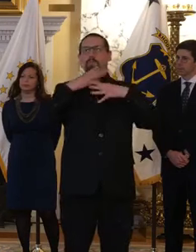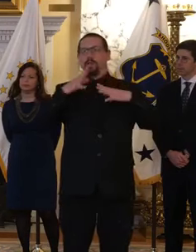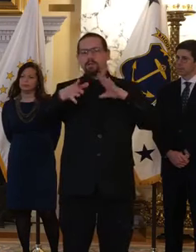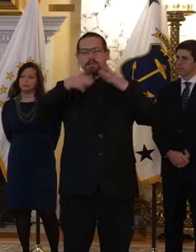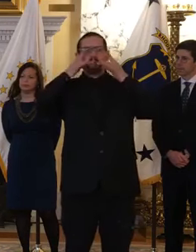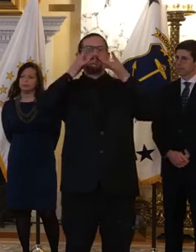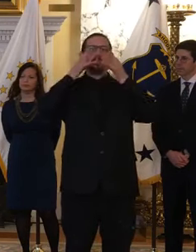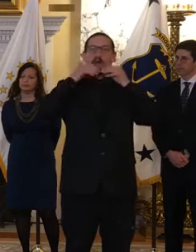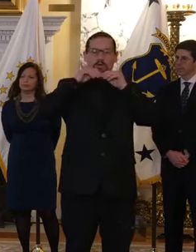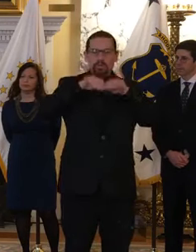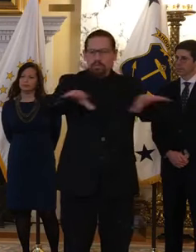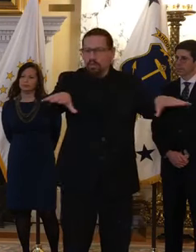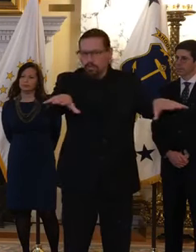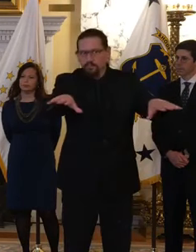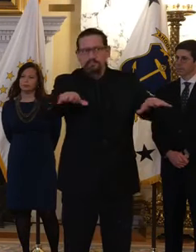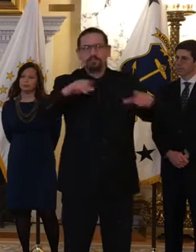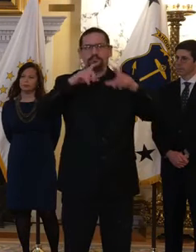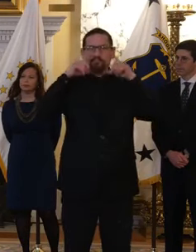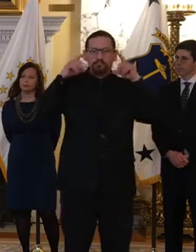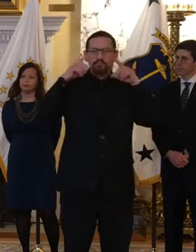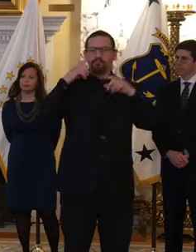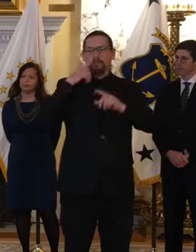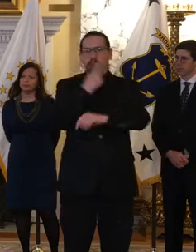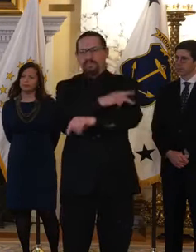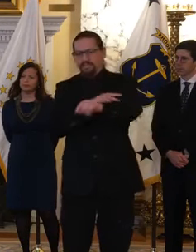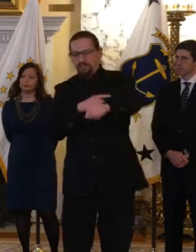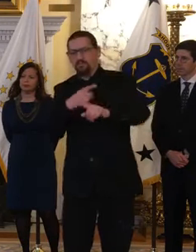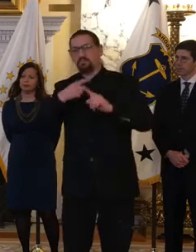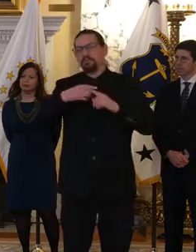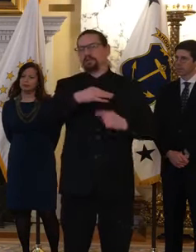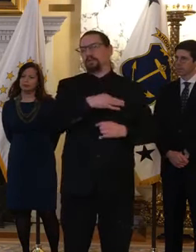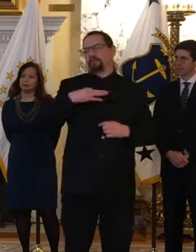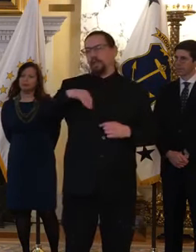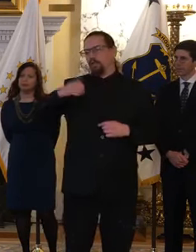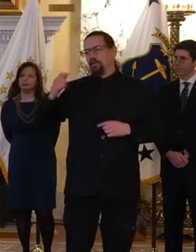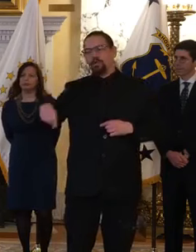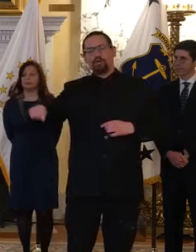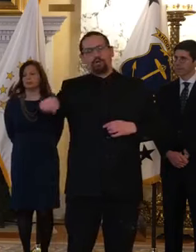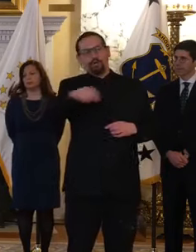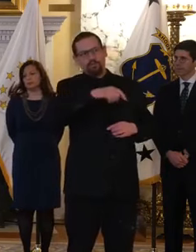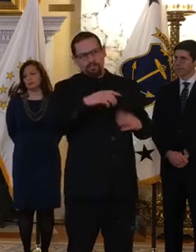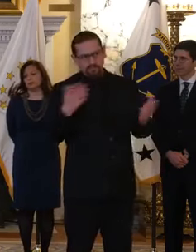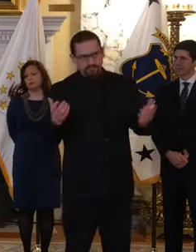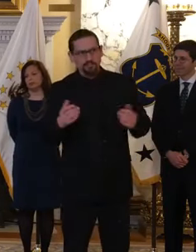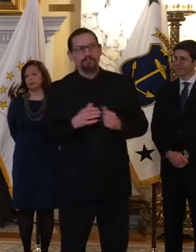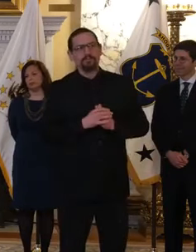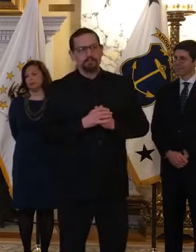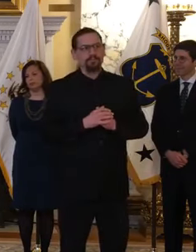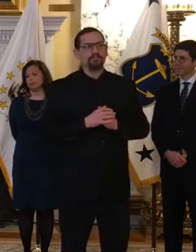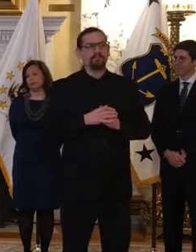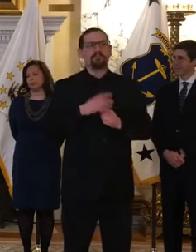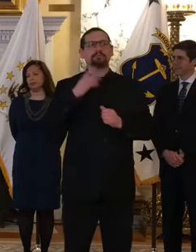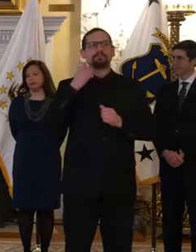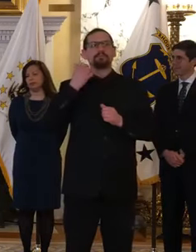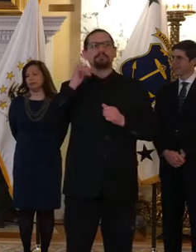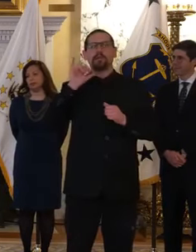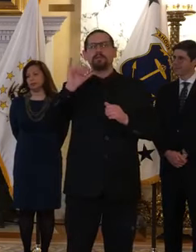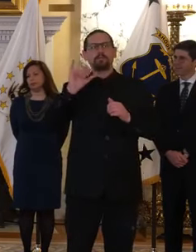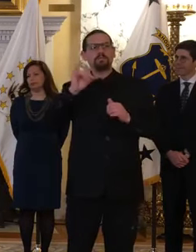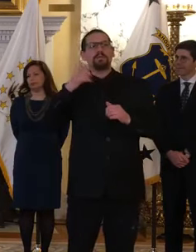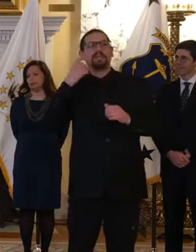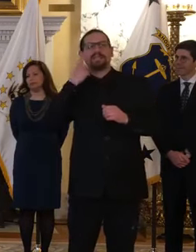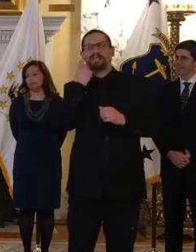the patients that they are caring for. I also remembered the end of the previous question, which